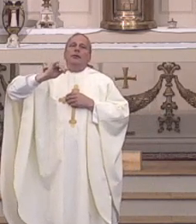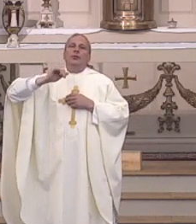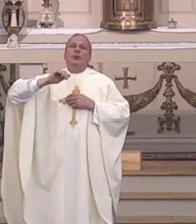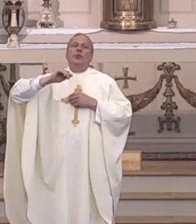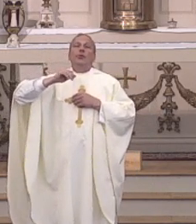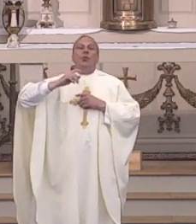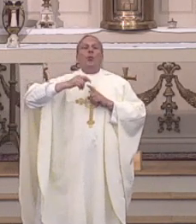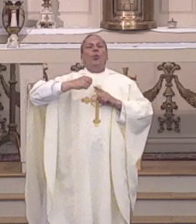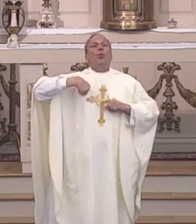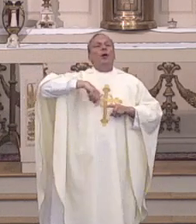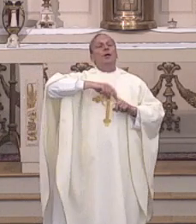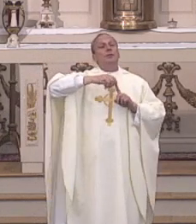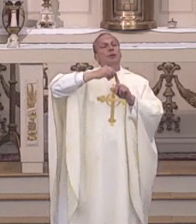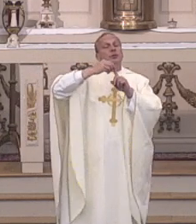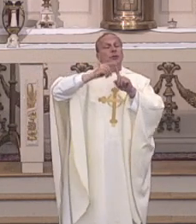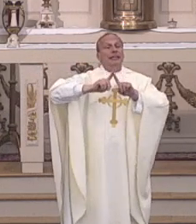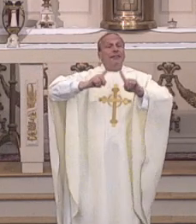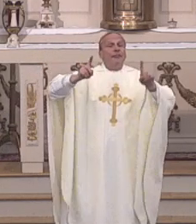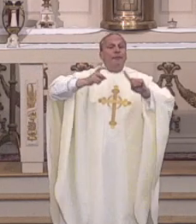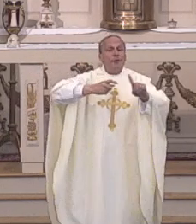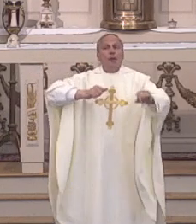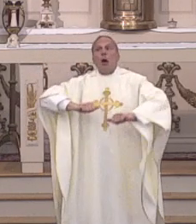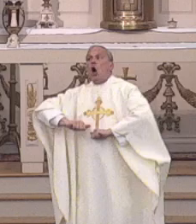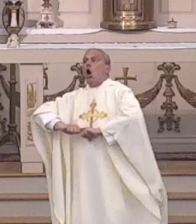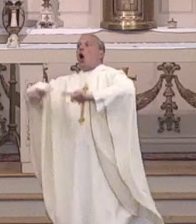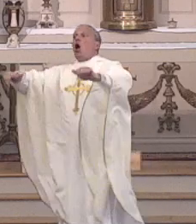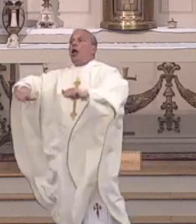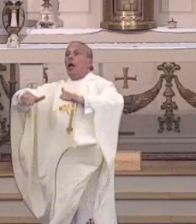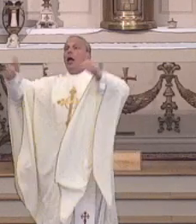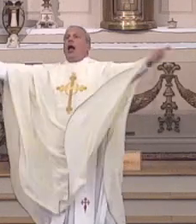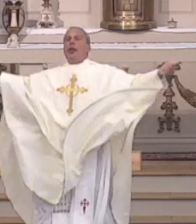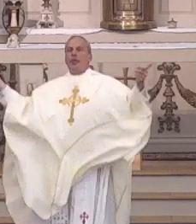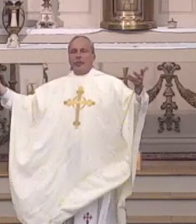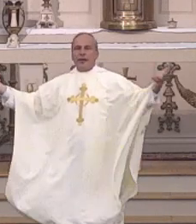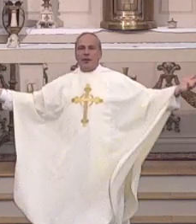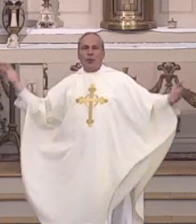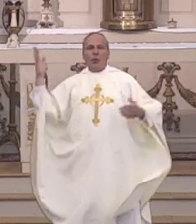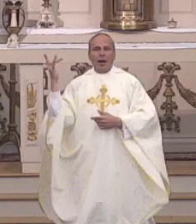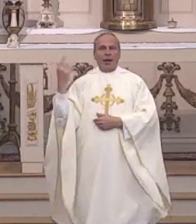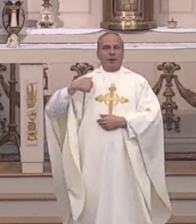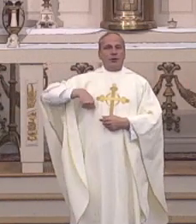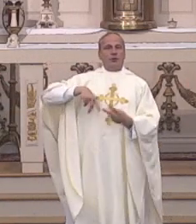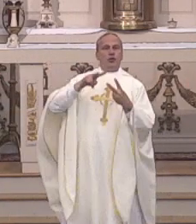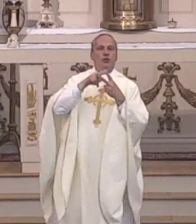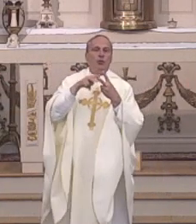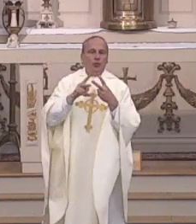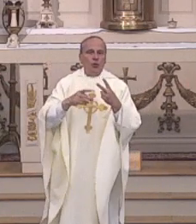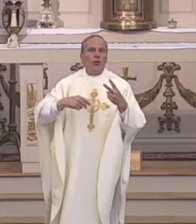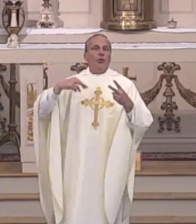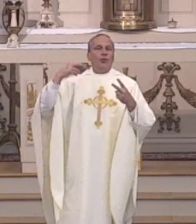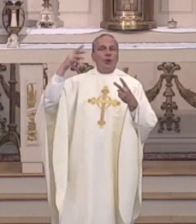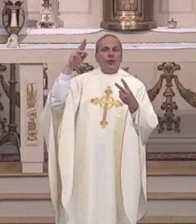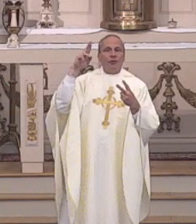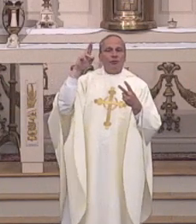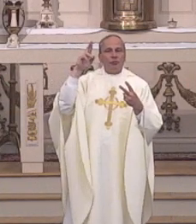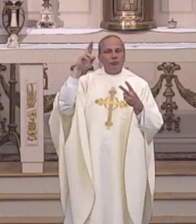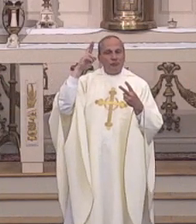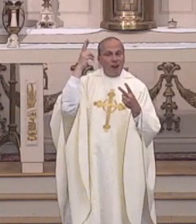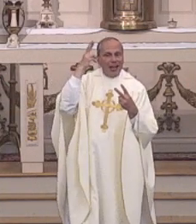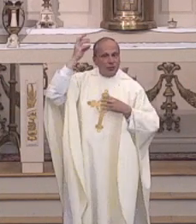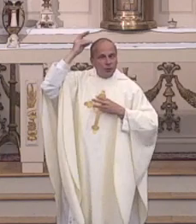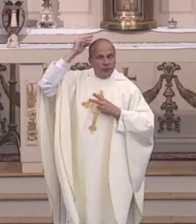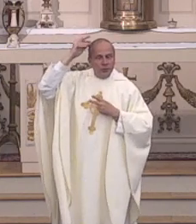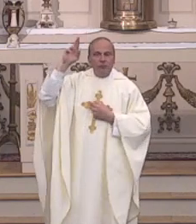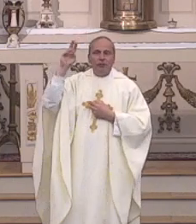to think, to reason, but we are special. We are different from all other things in that